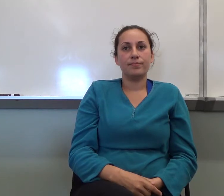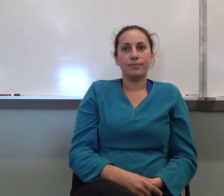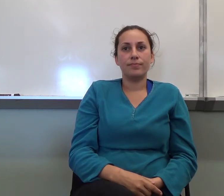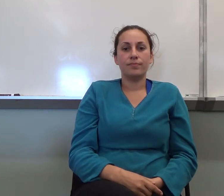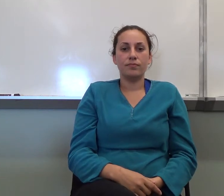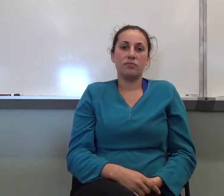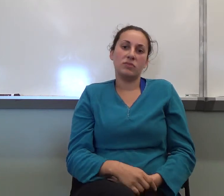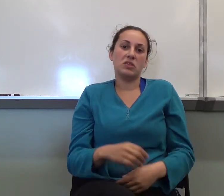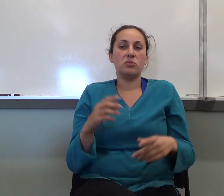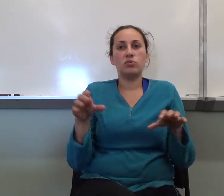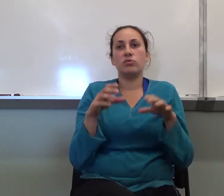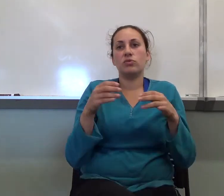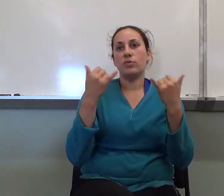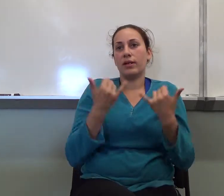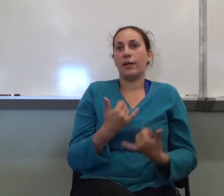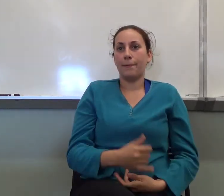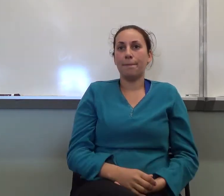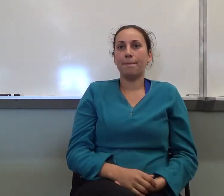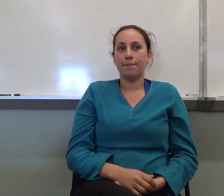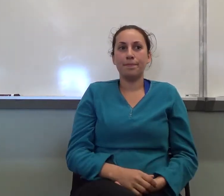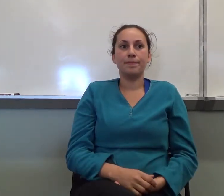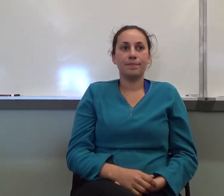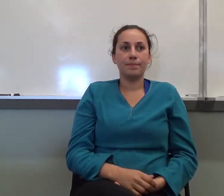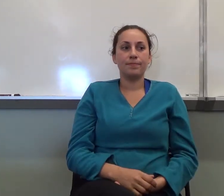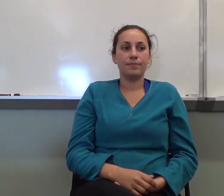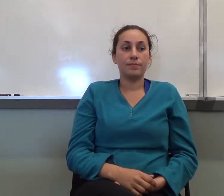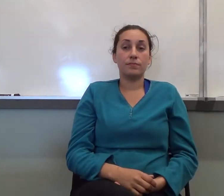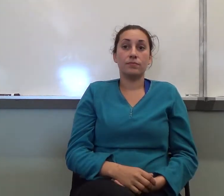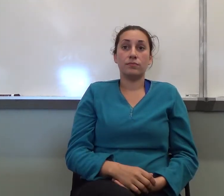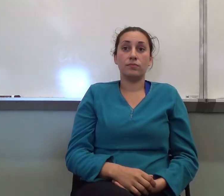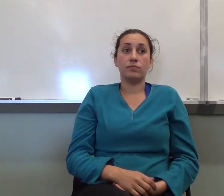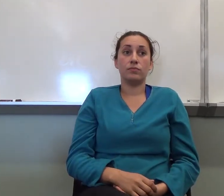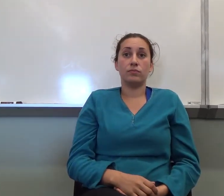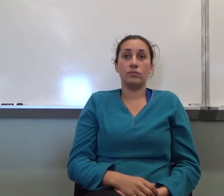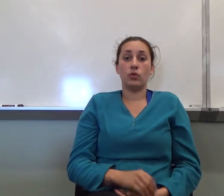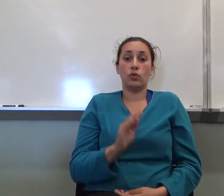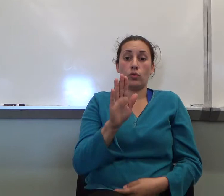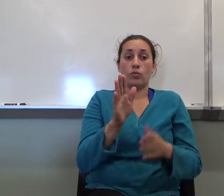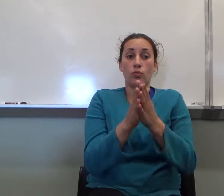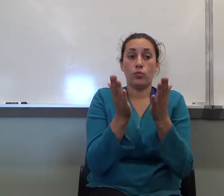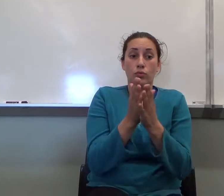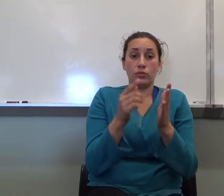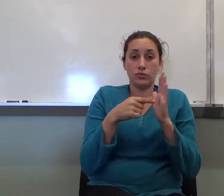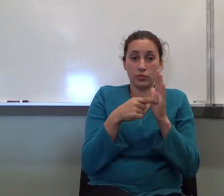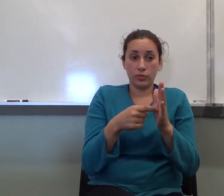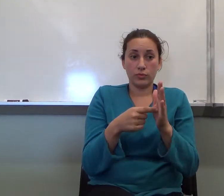what we're up against now. The first approach your book makes for this is percent proportions.